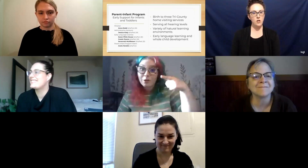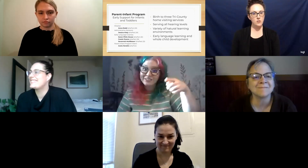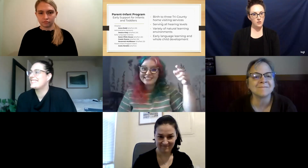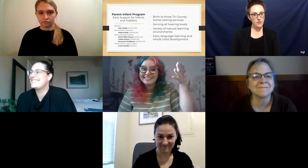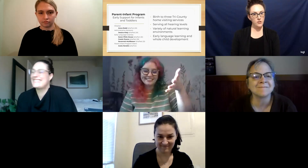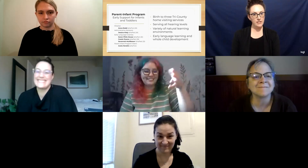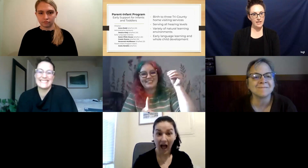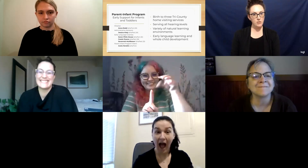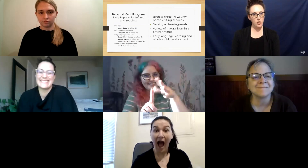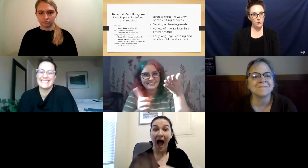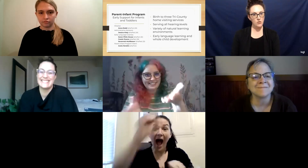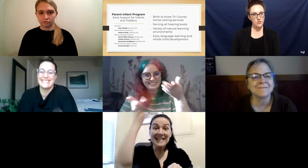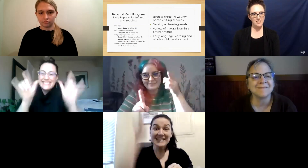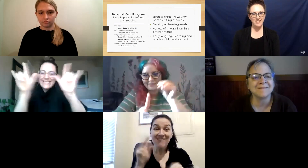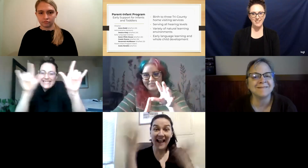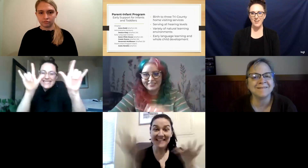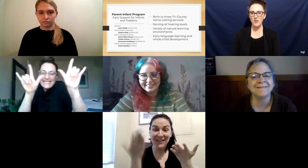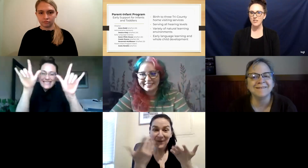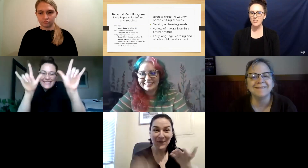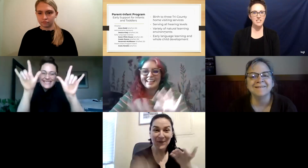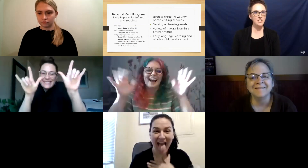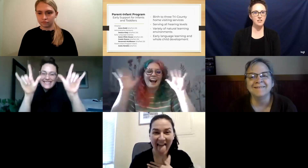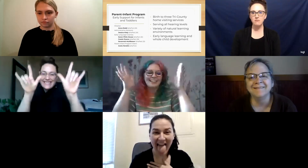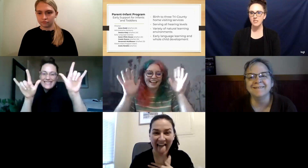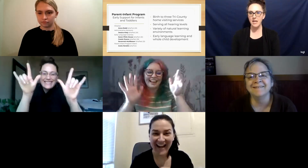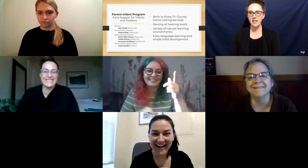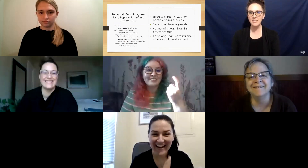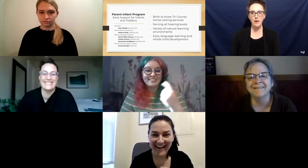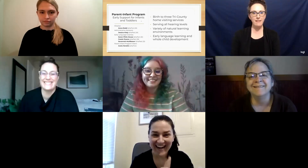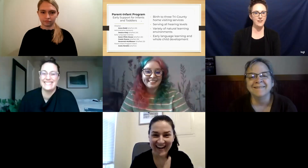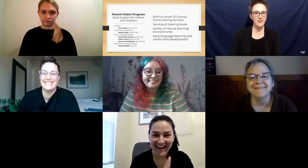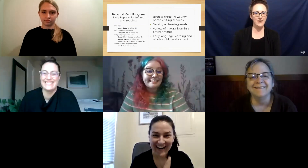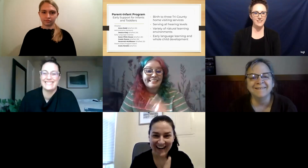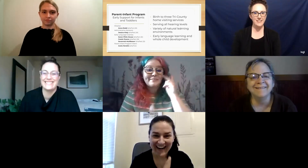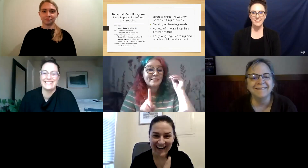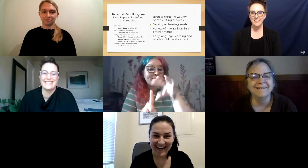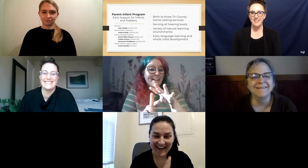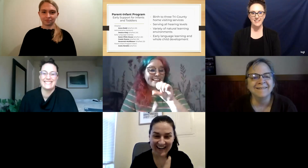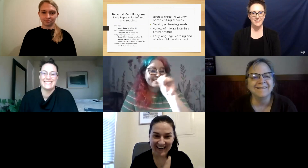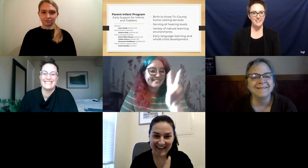She's also an early language coach. Oh, she's here. Yay, let's spotlight her.